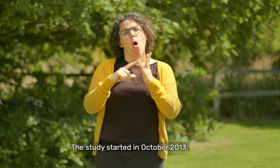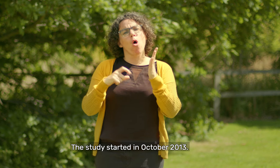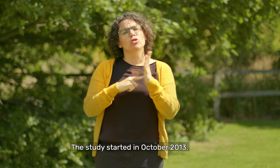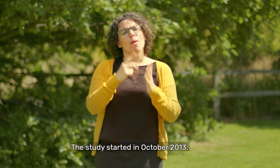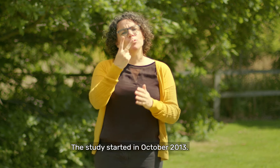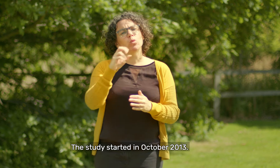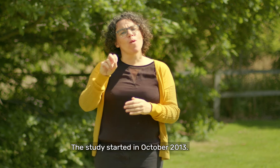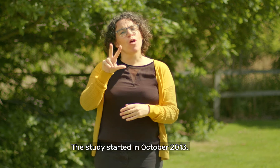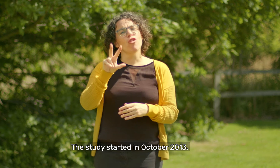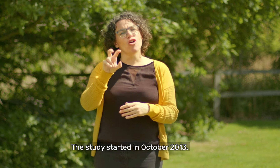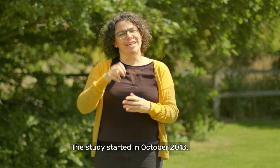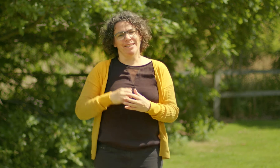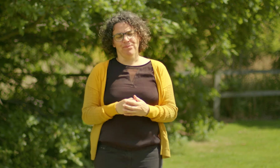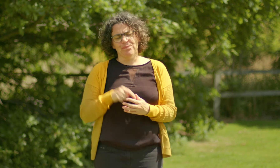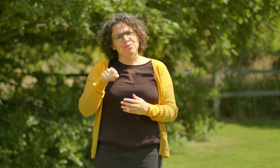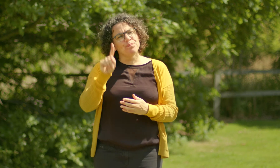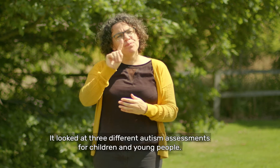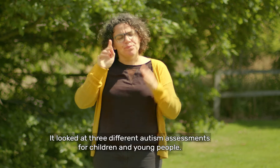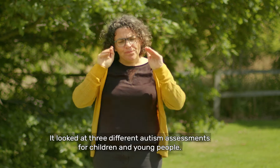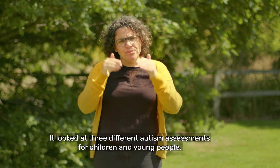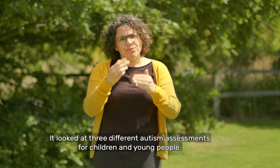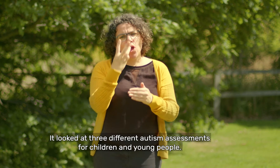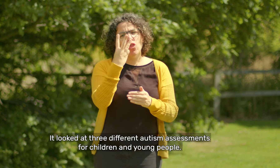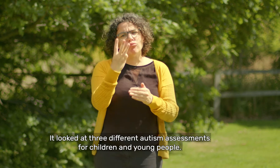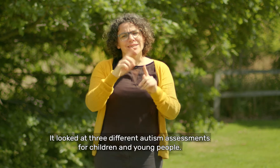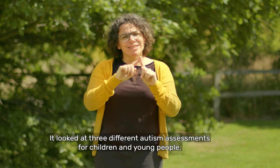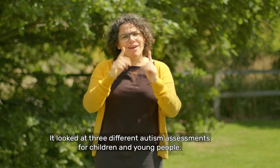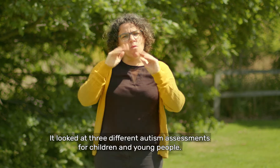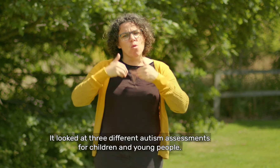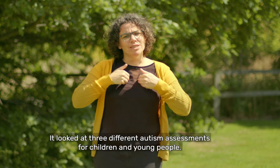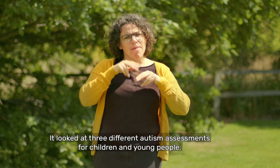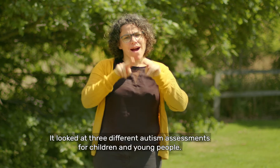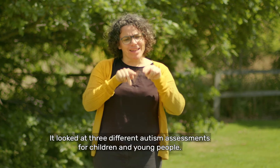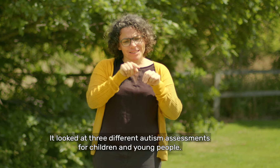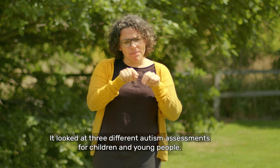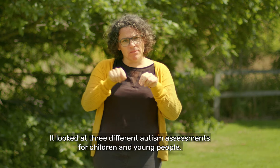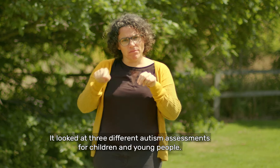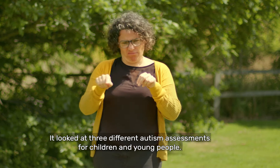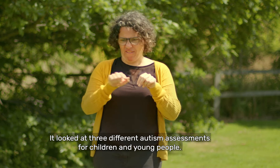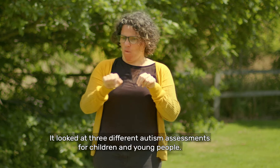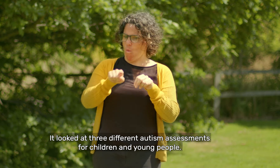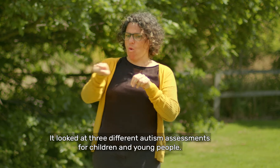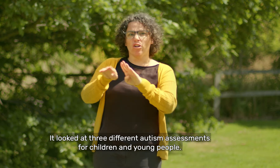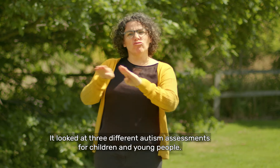October 2013. It looked at 3 different autism assessments for children and young people.